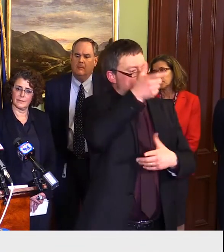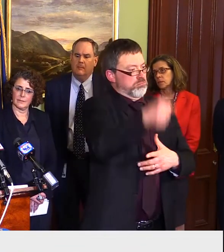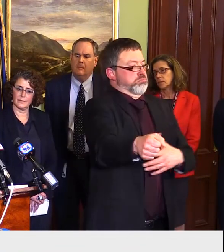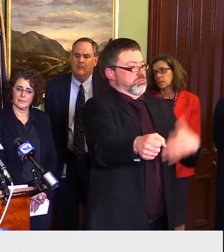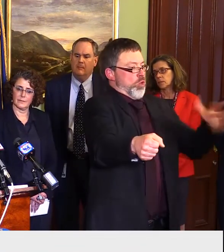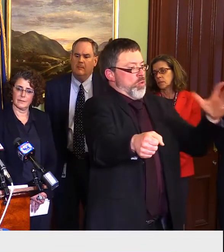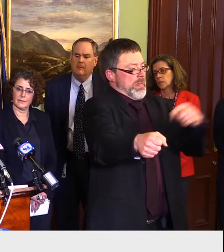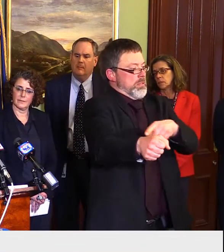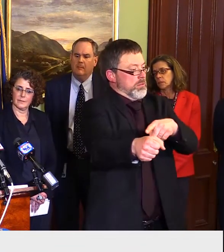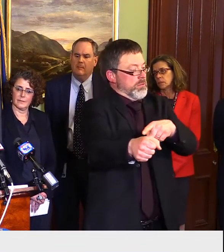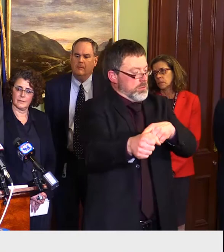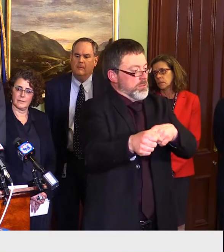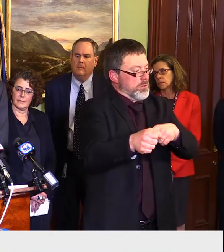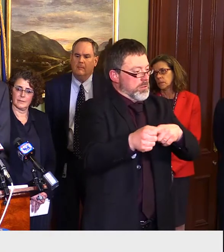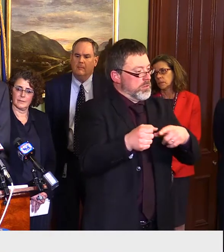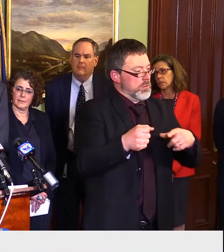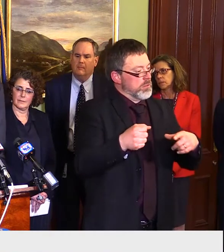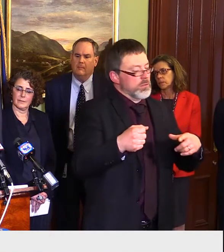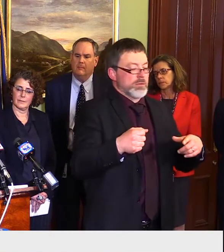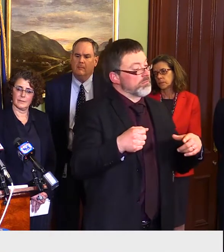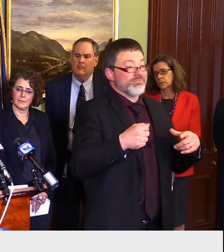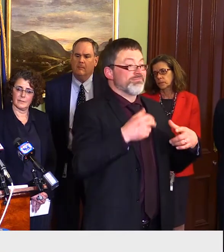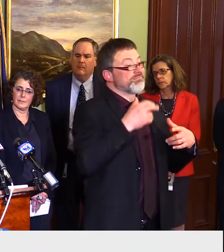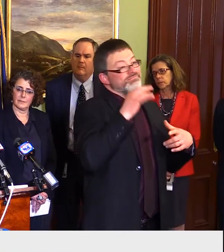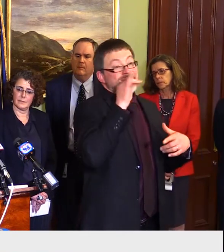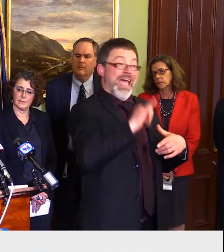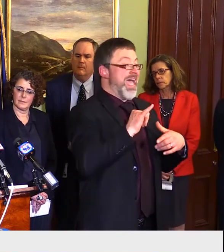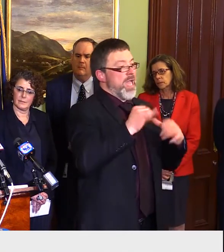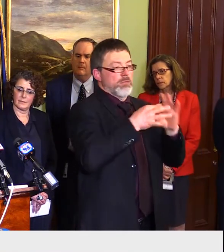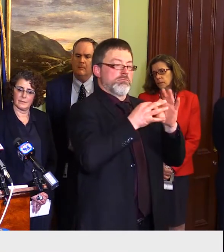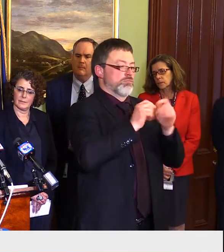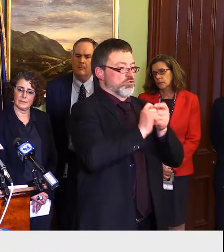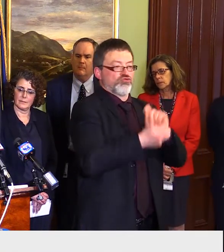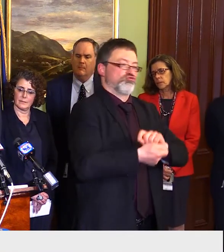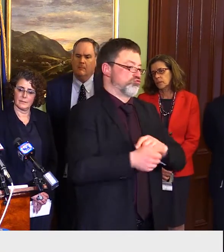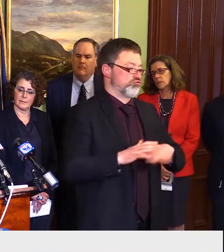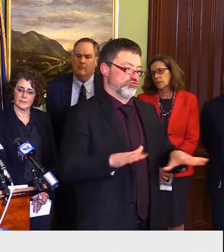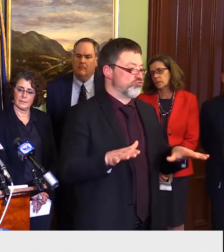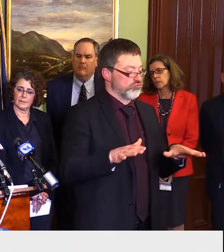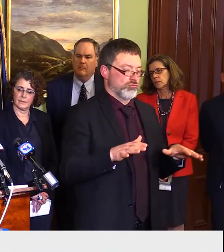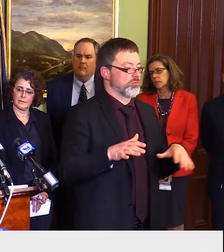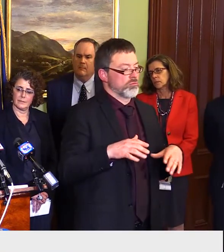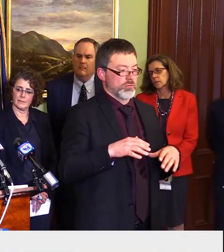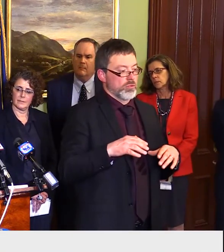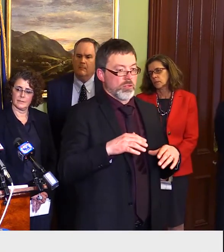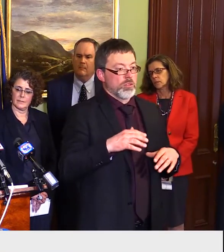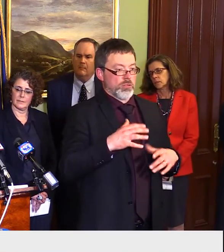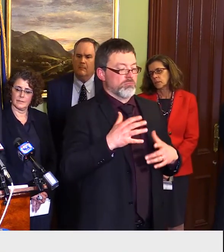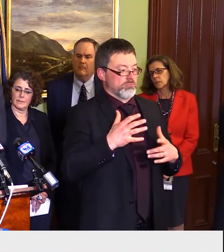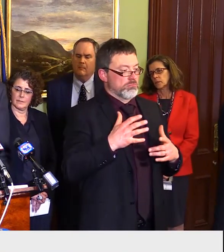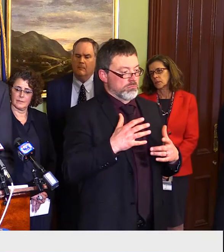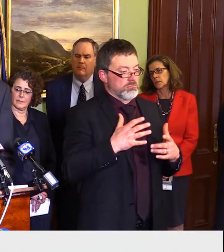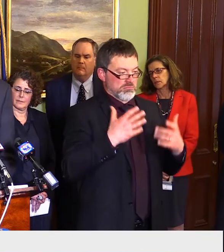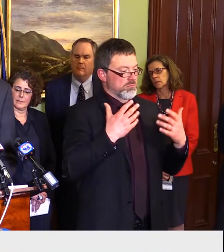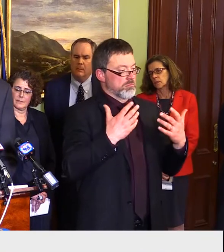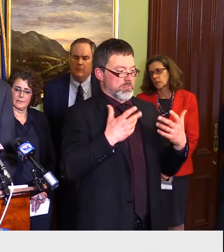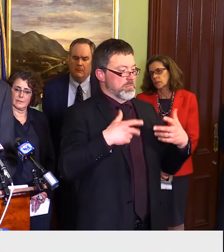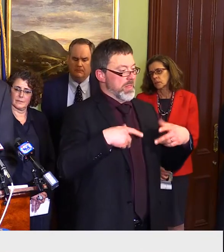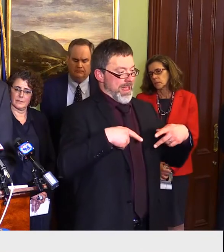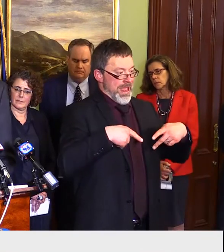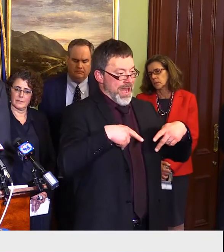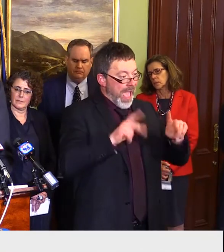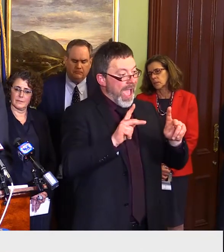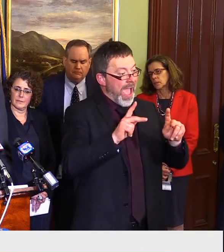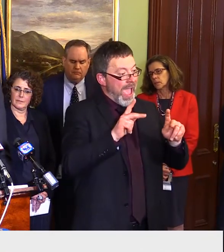major core duties is surveillance, so that we know where we are on that curve.